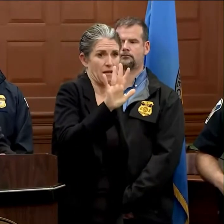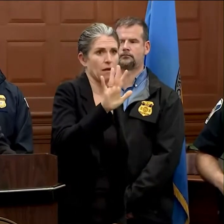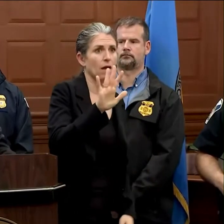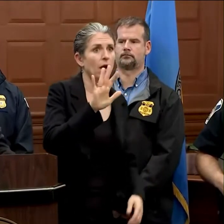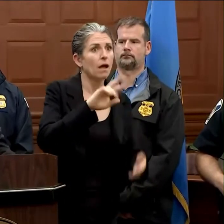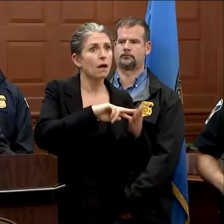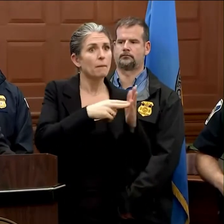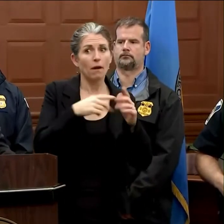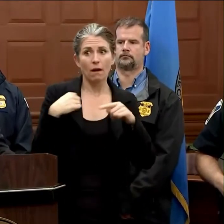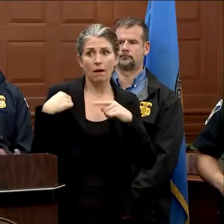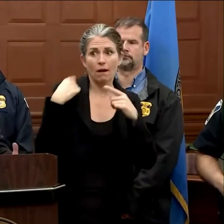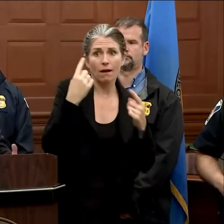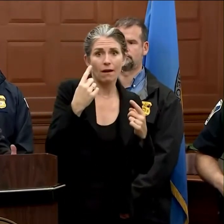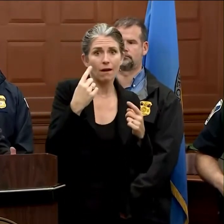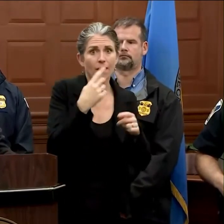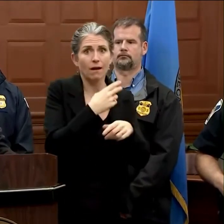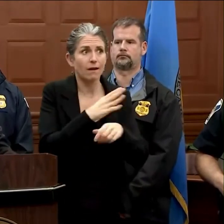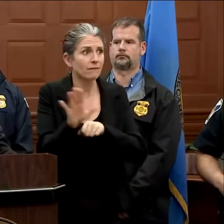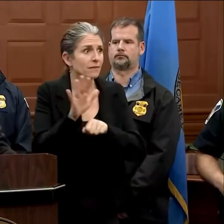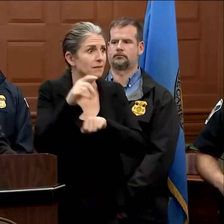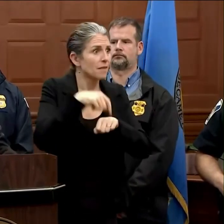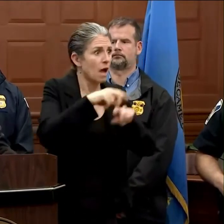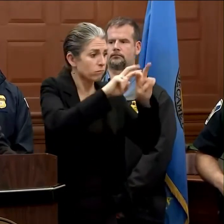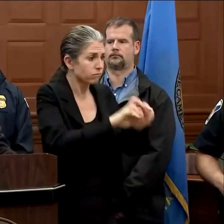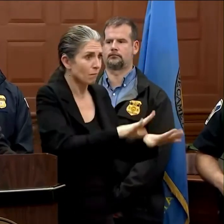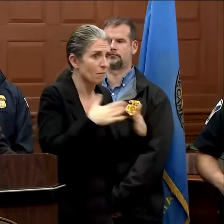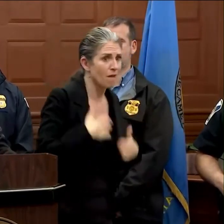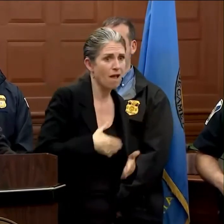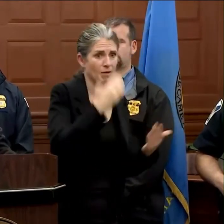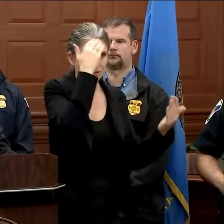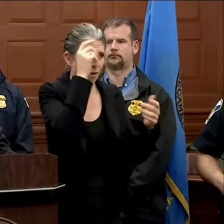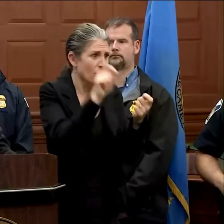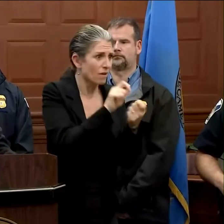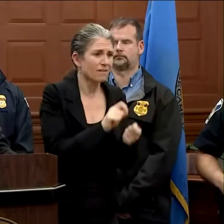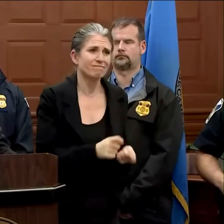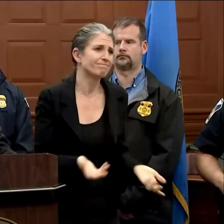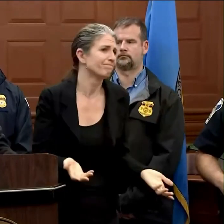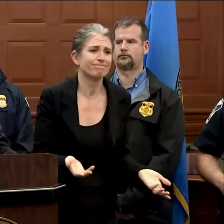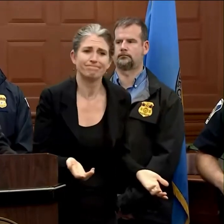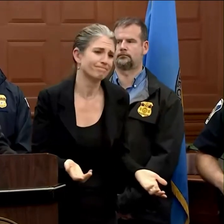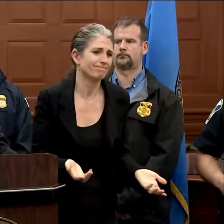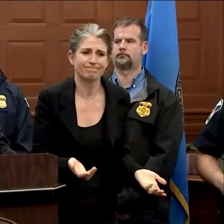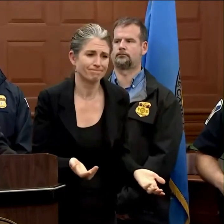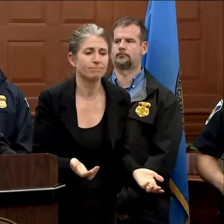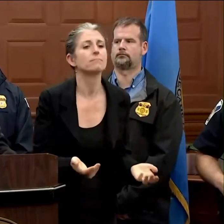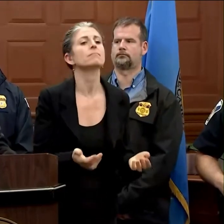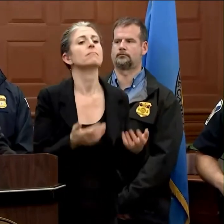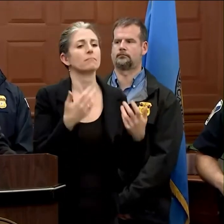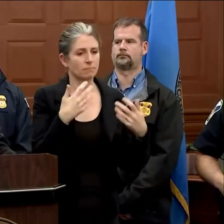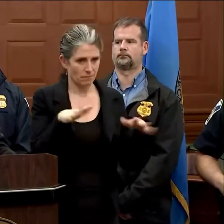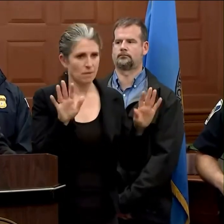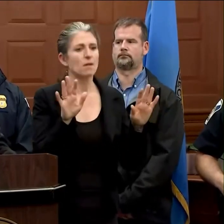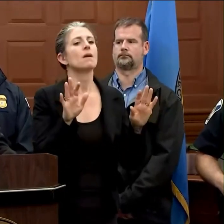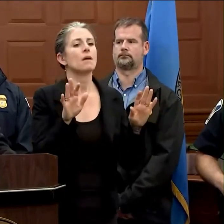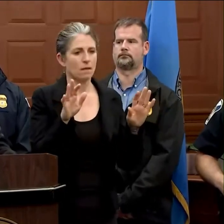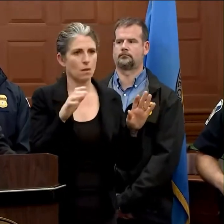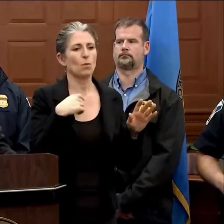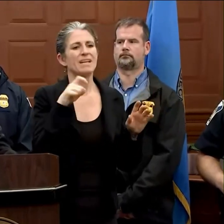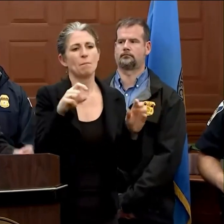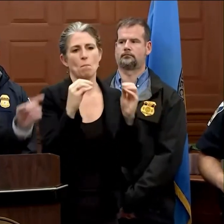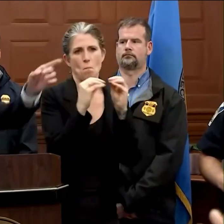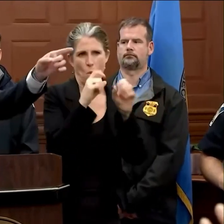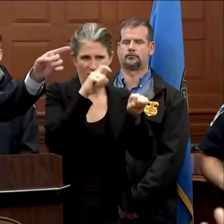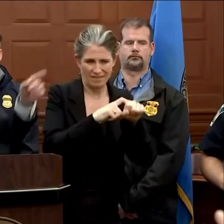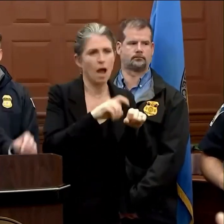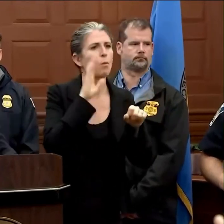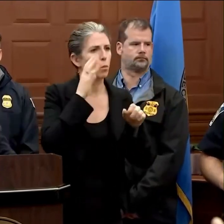to be a lot of work that needs to be done here at the scene with the medical examiner's office. So there's a much, much more follow-up to what